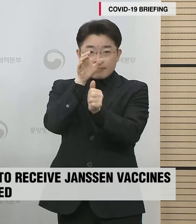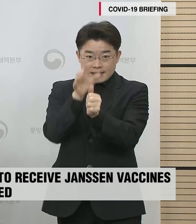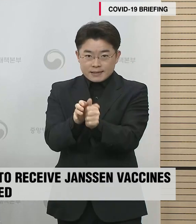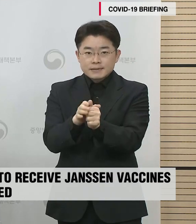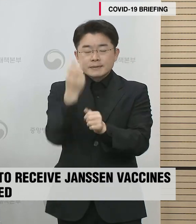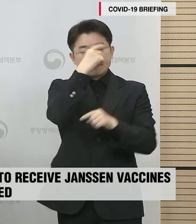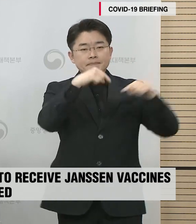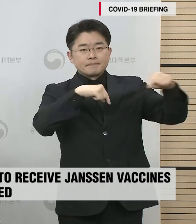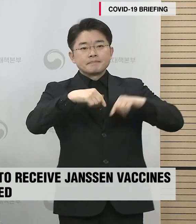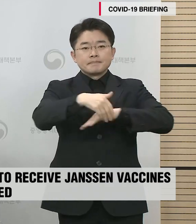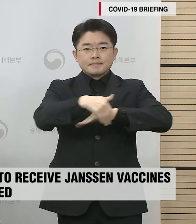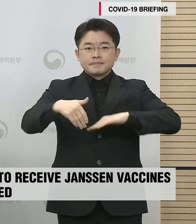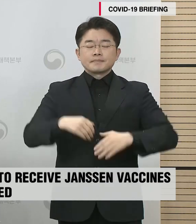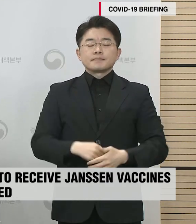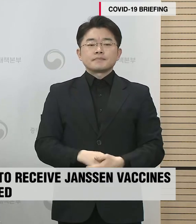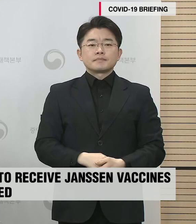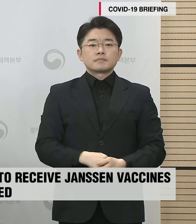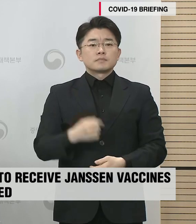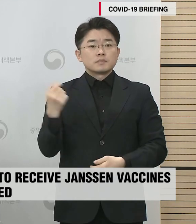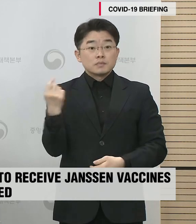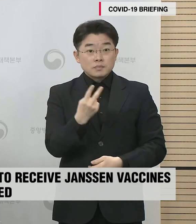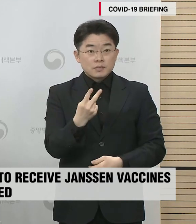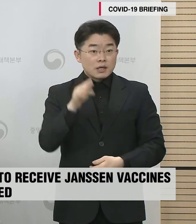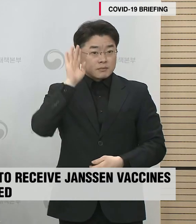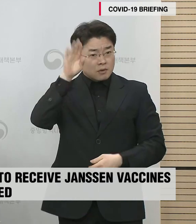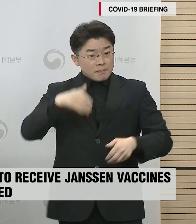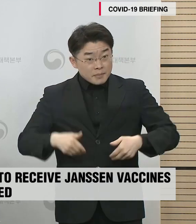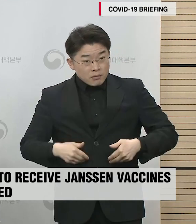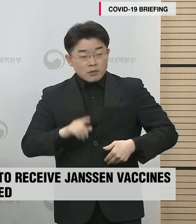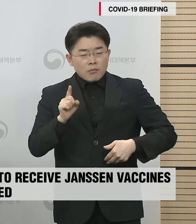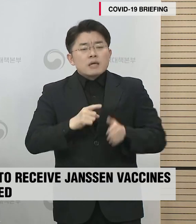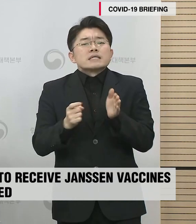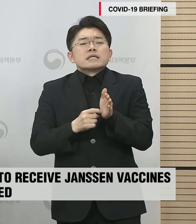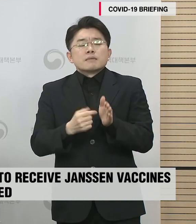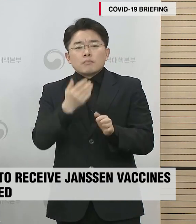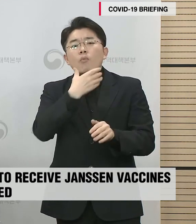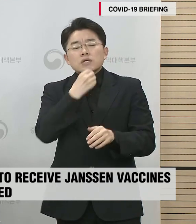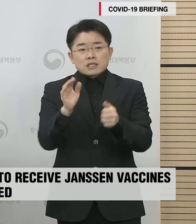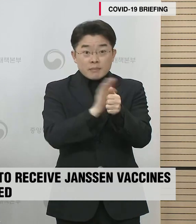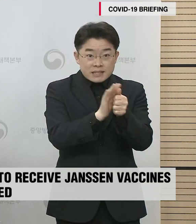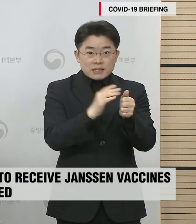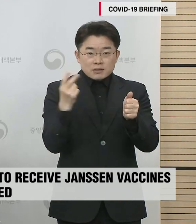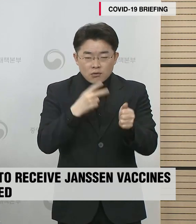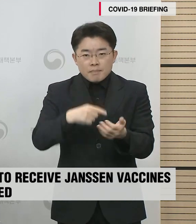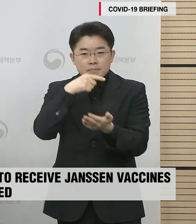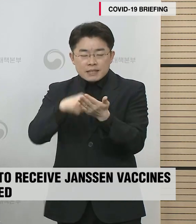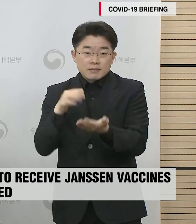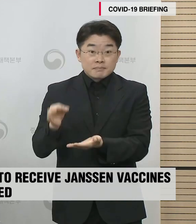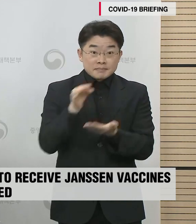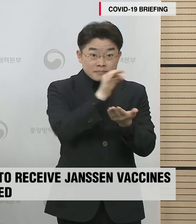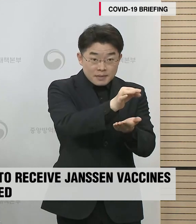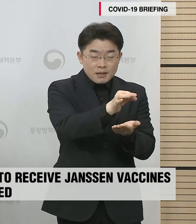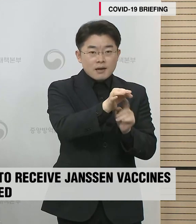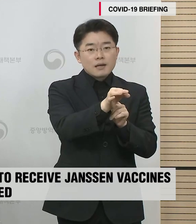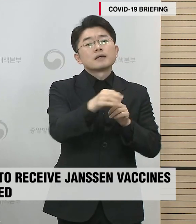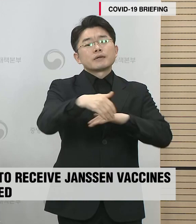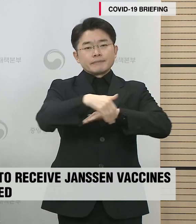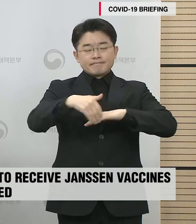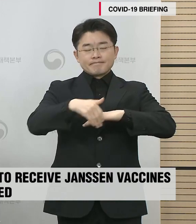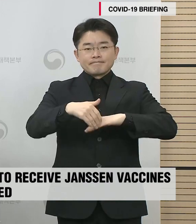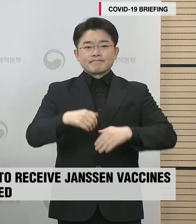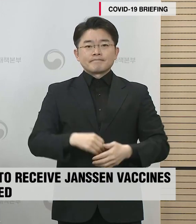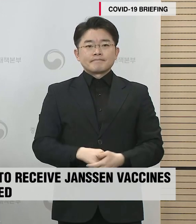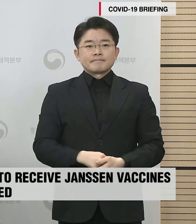and a public officer who will be monitoring the situations going forward. And if needed, we will also be providing emergency